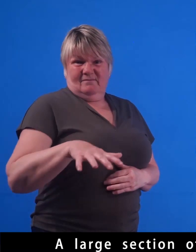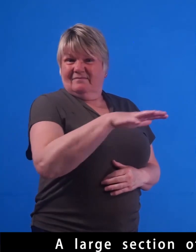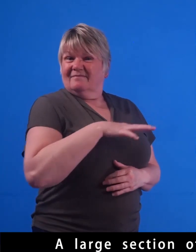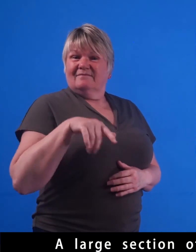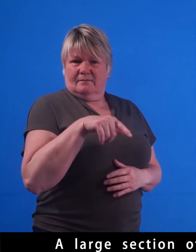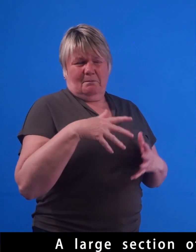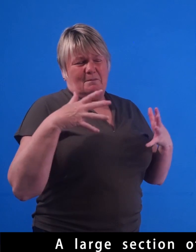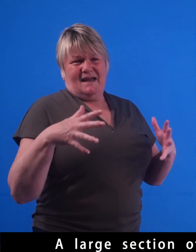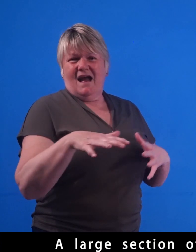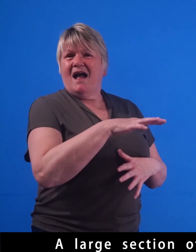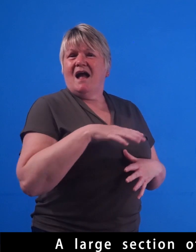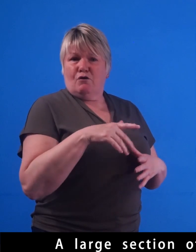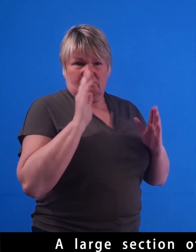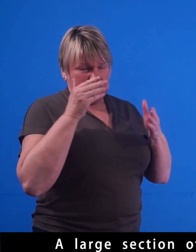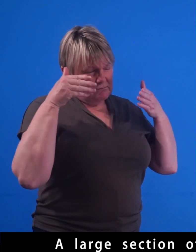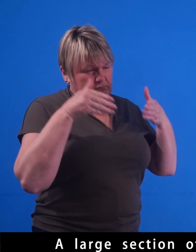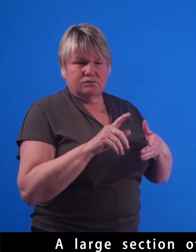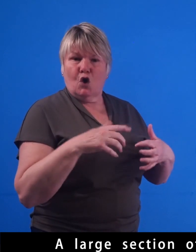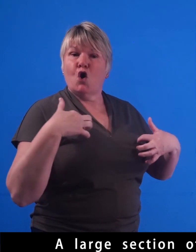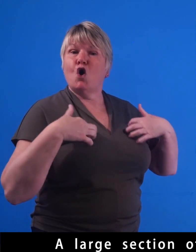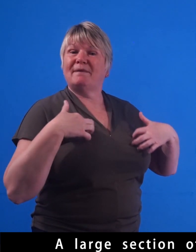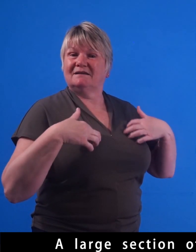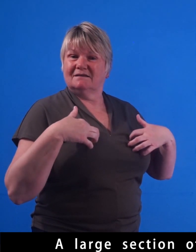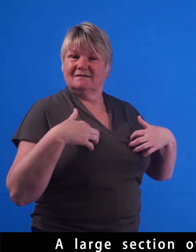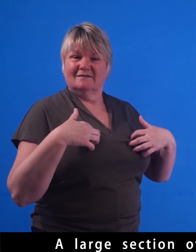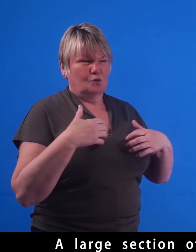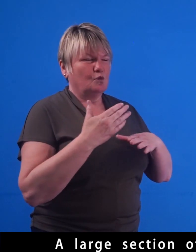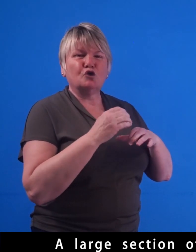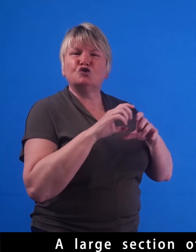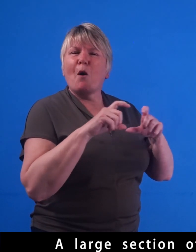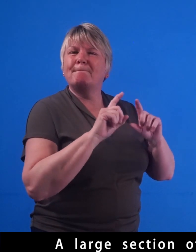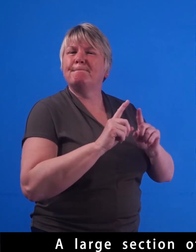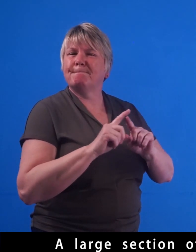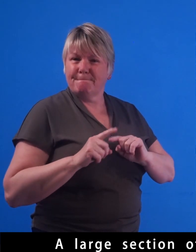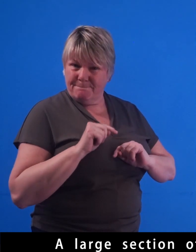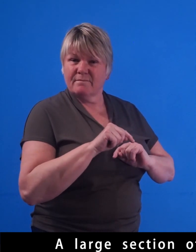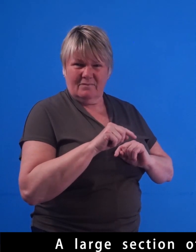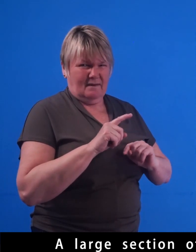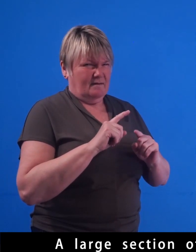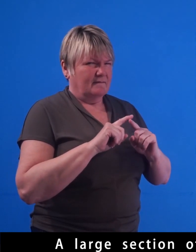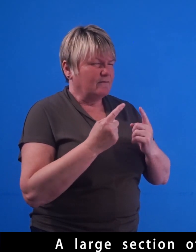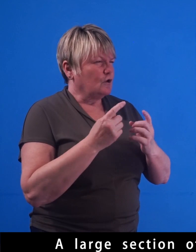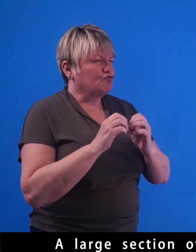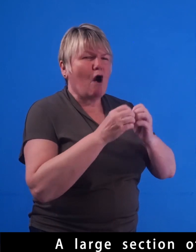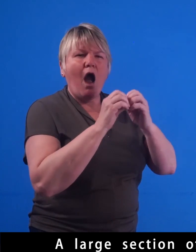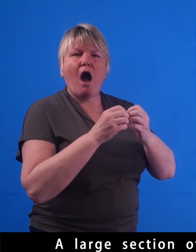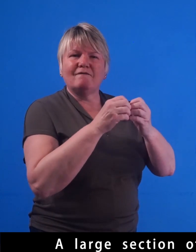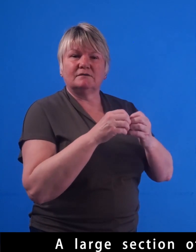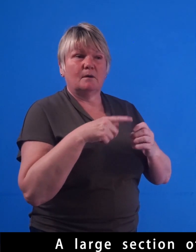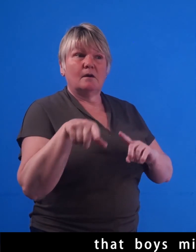A large section of this gallery is devoted to a hobbies workshop, containing the kinds of crafts that boys